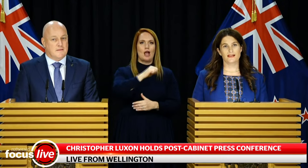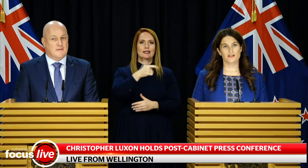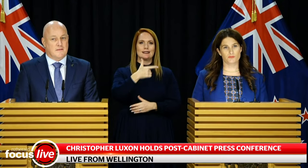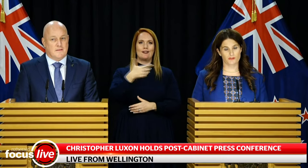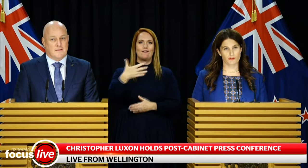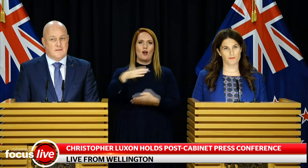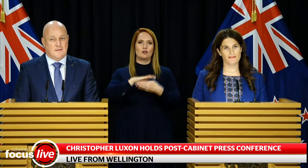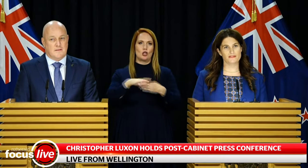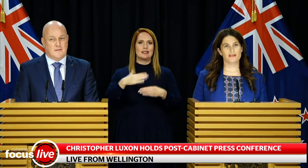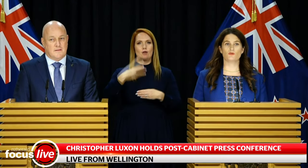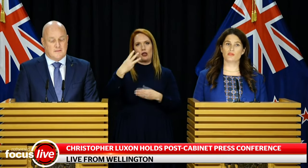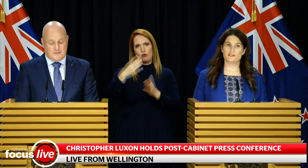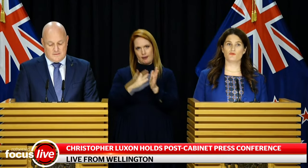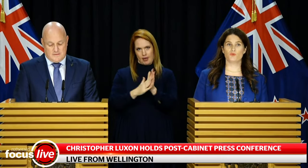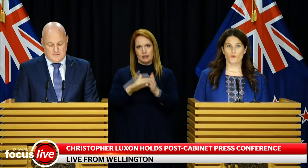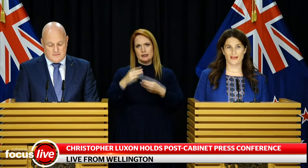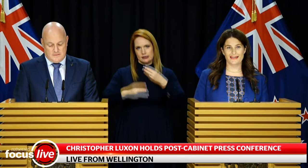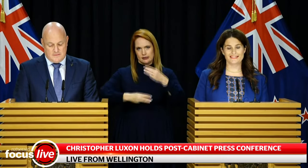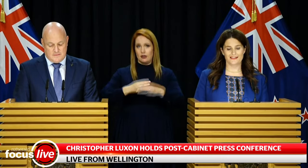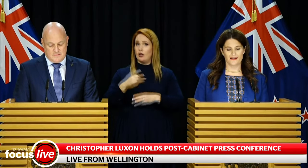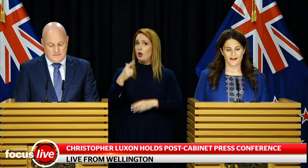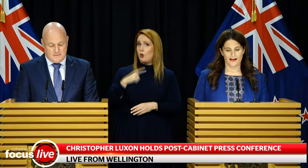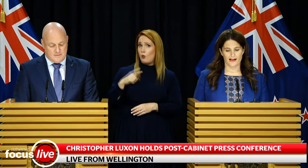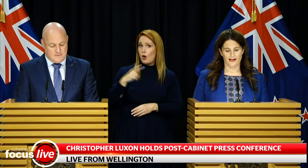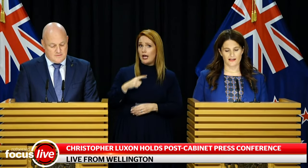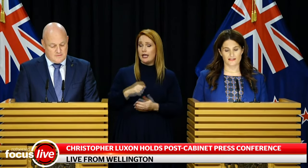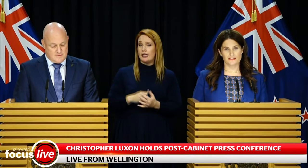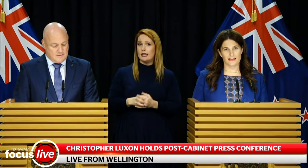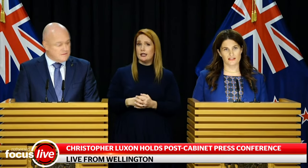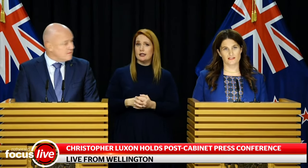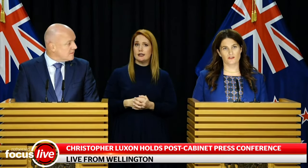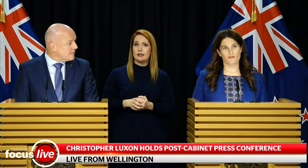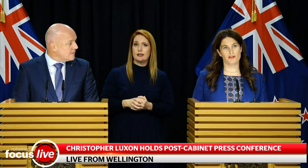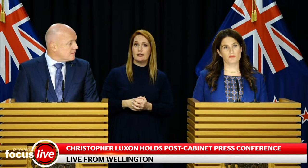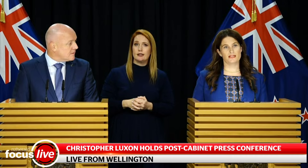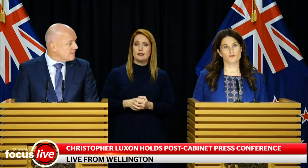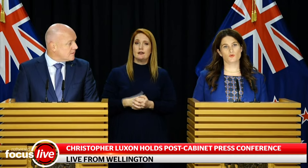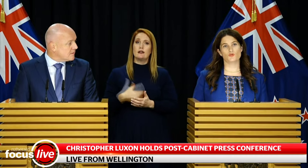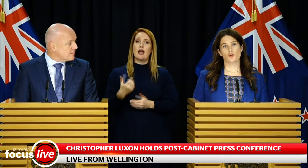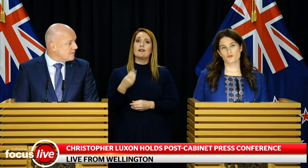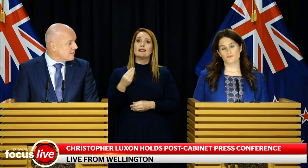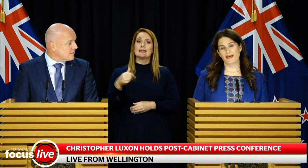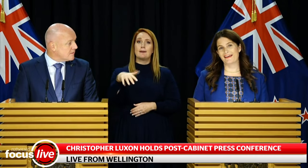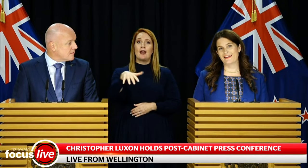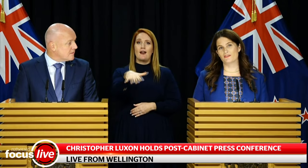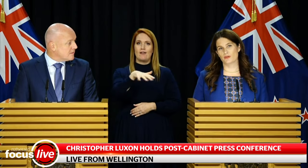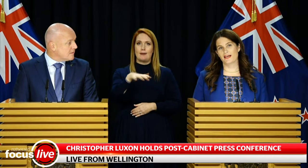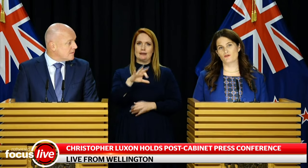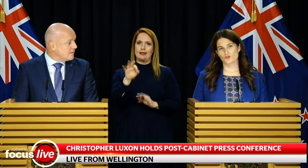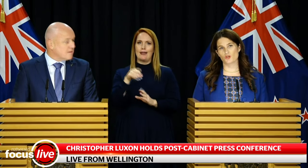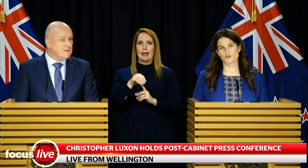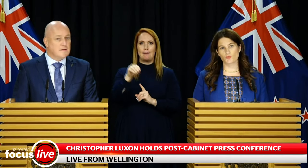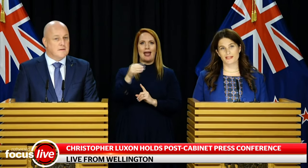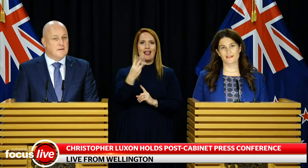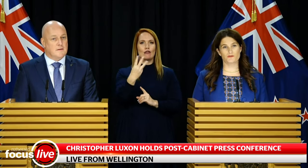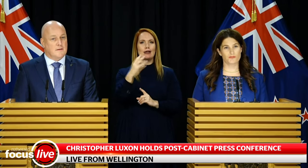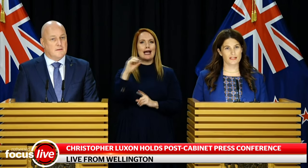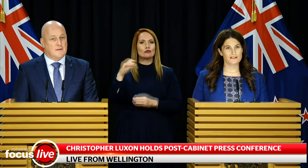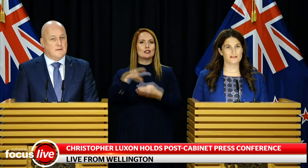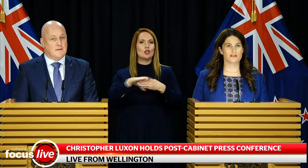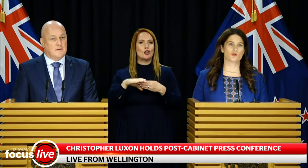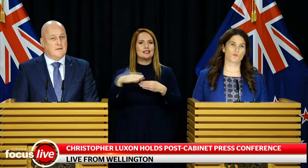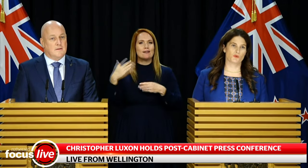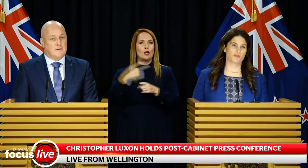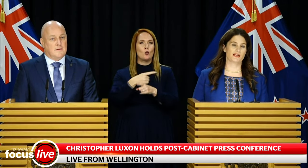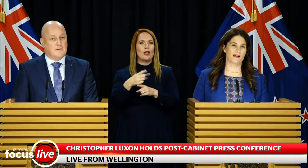$975 every 3 months. And the reason for that is that there are families who don't pay $300 a week in